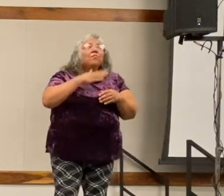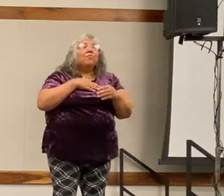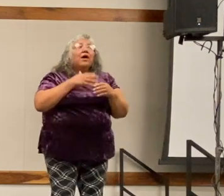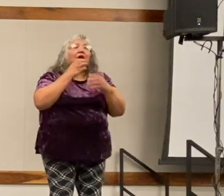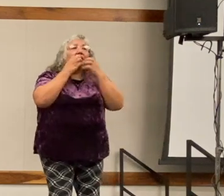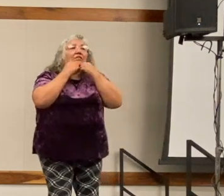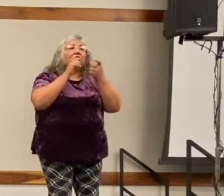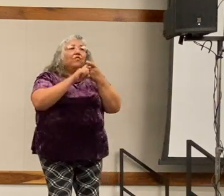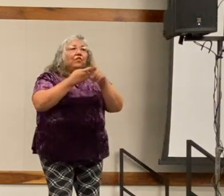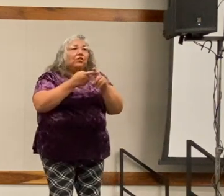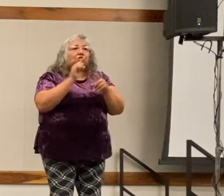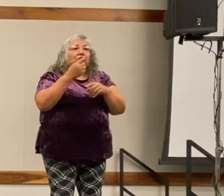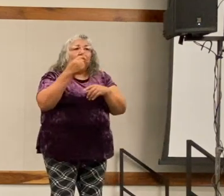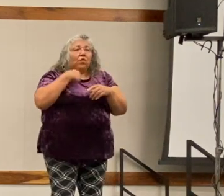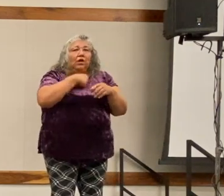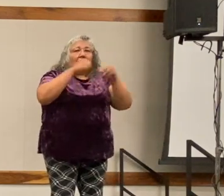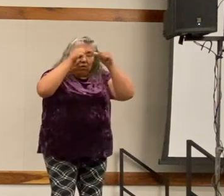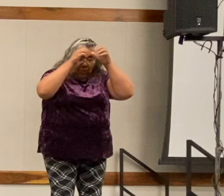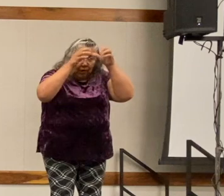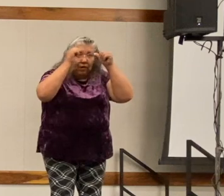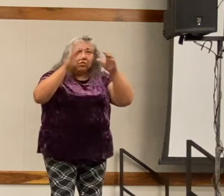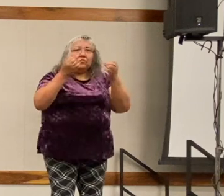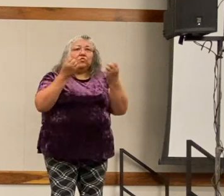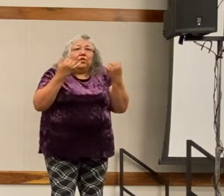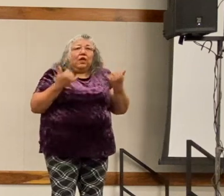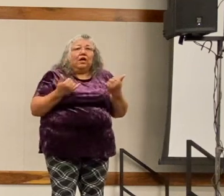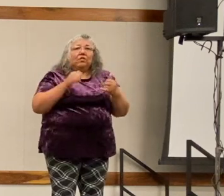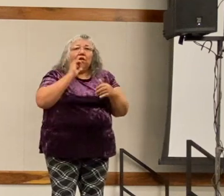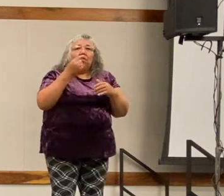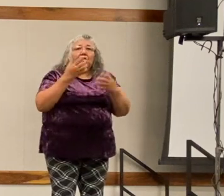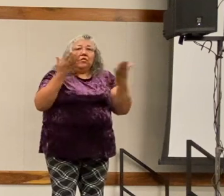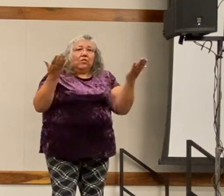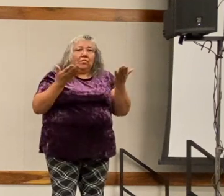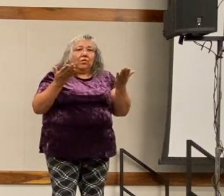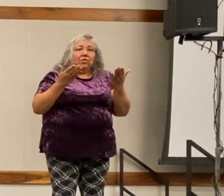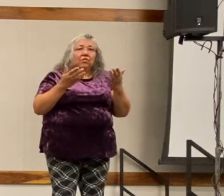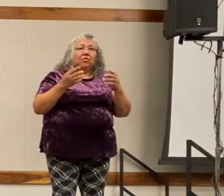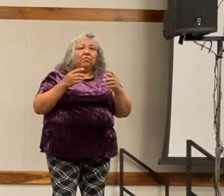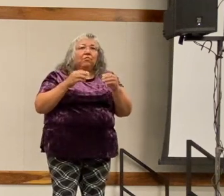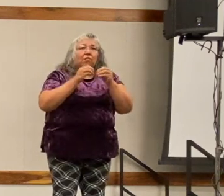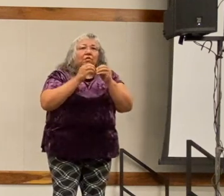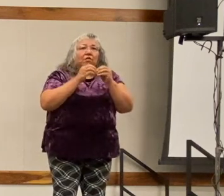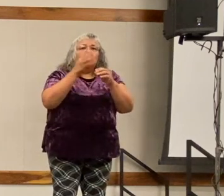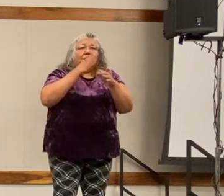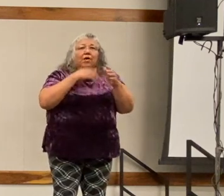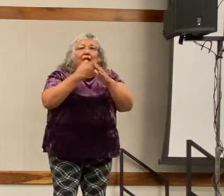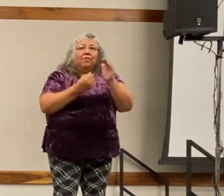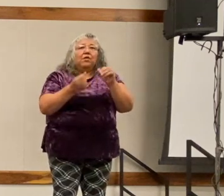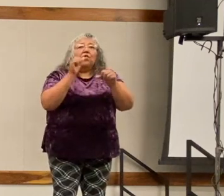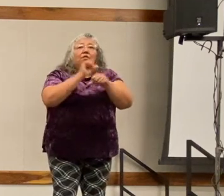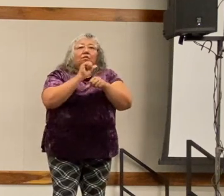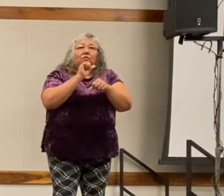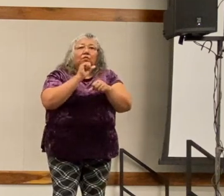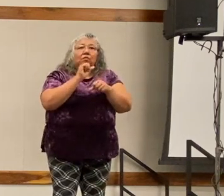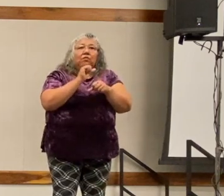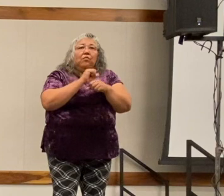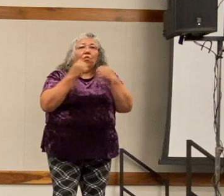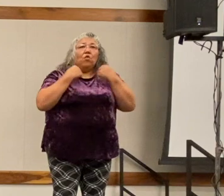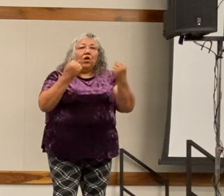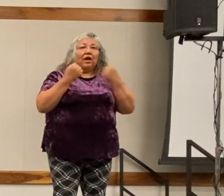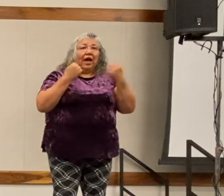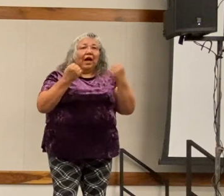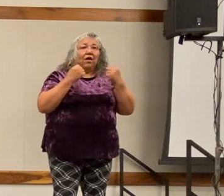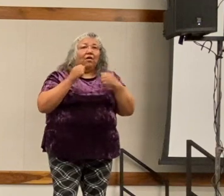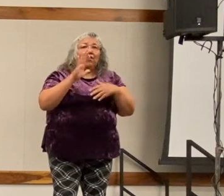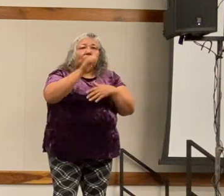dear friends, just as you have always obeyed, so now, not only in the presence, but even more in my absence, work out